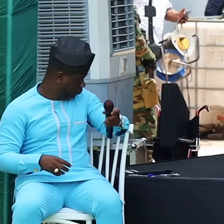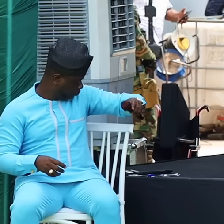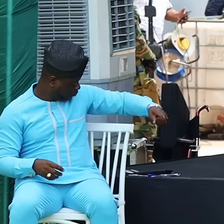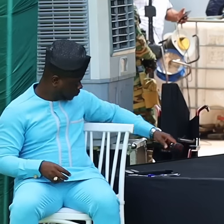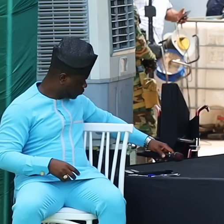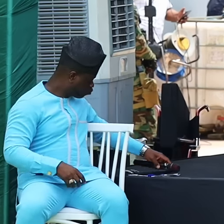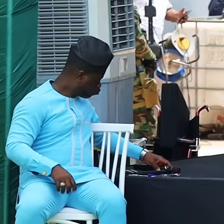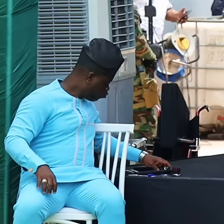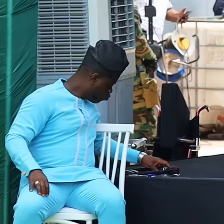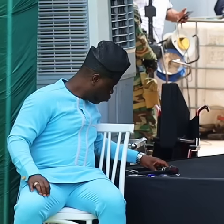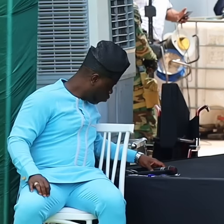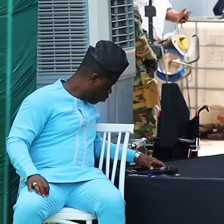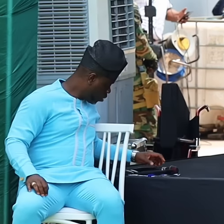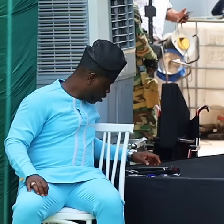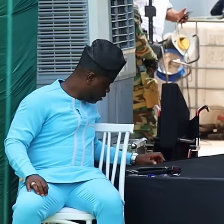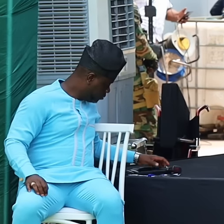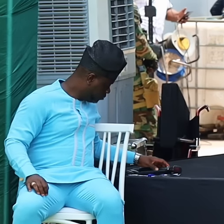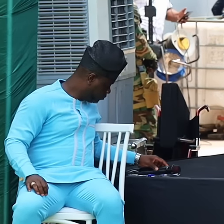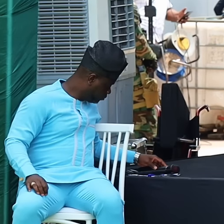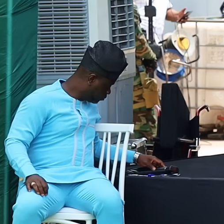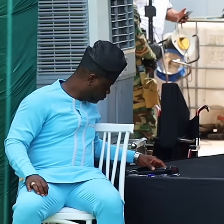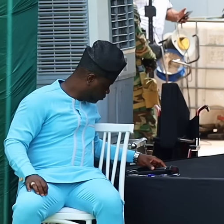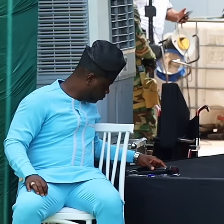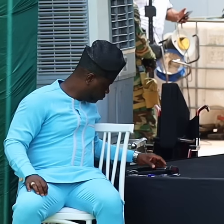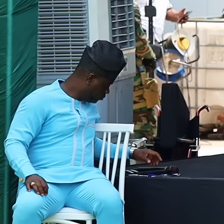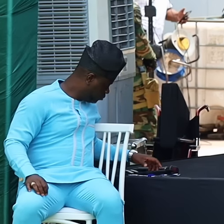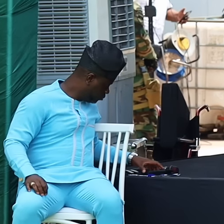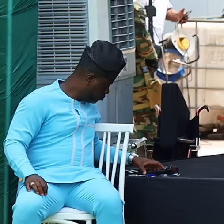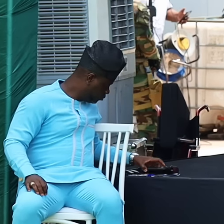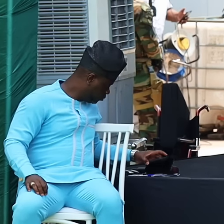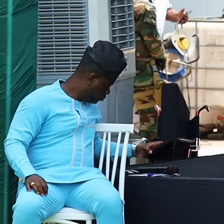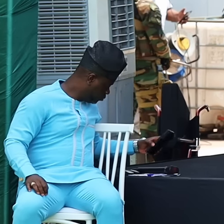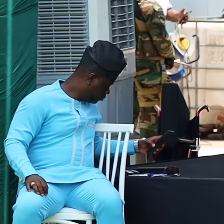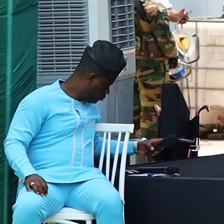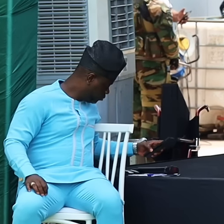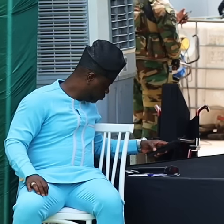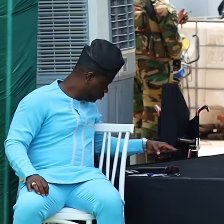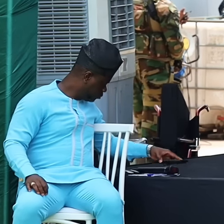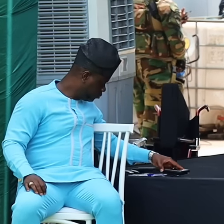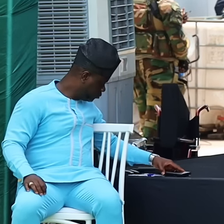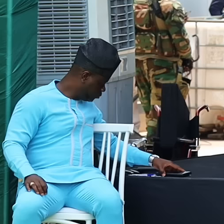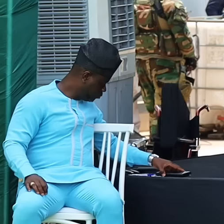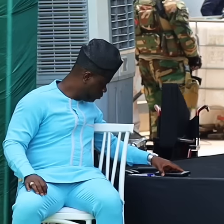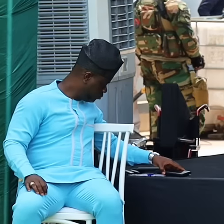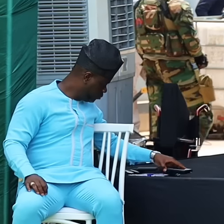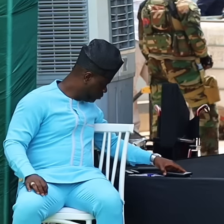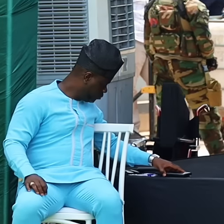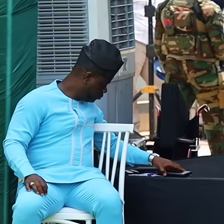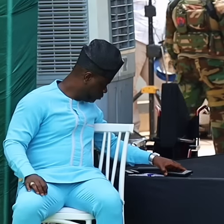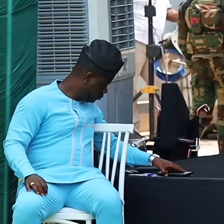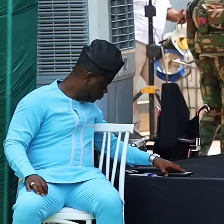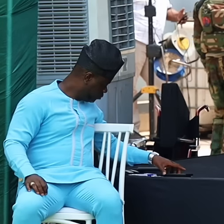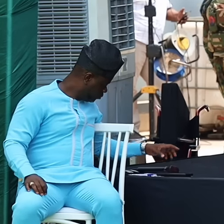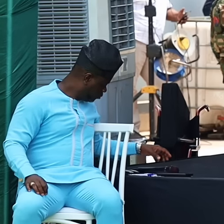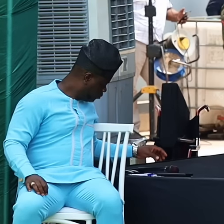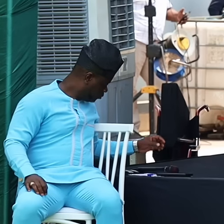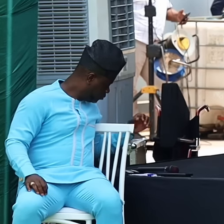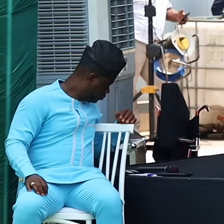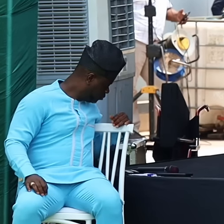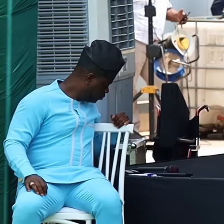the successful commissioning of the world's largest calcined clay plant here in the Tema Free Zones